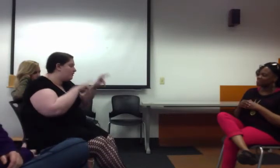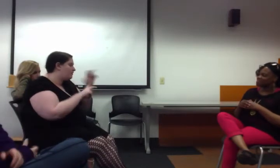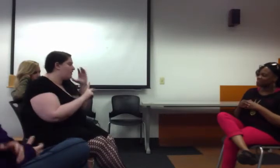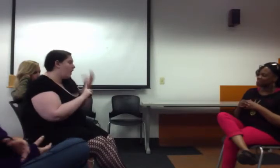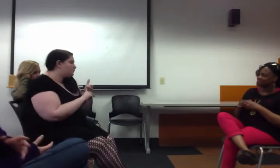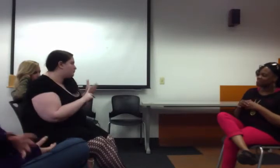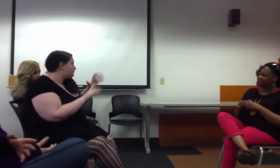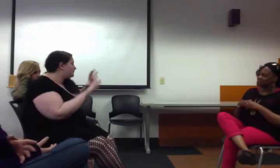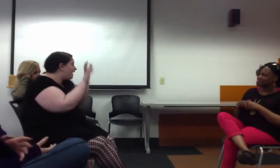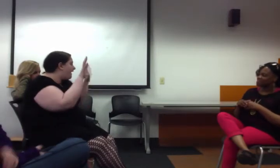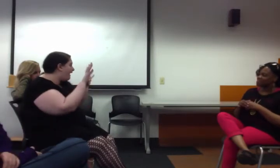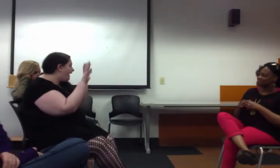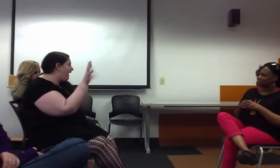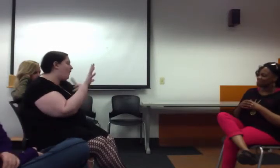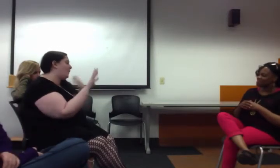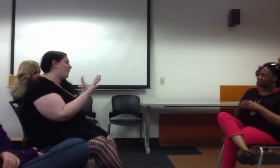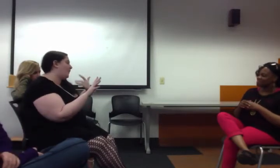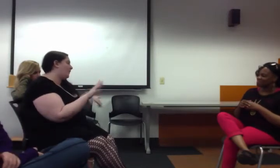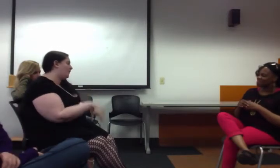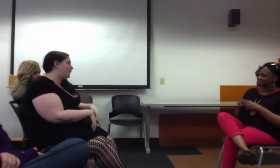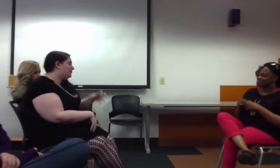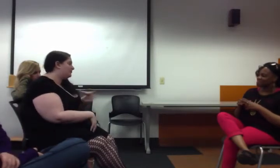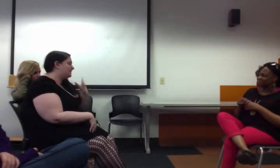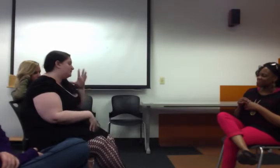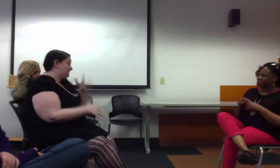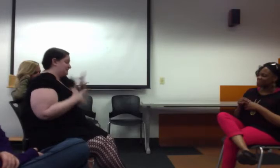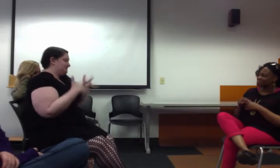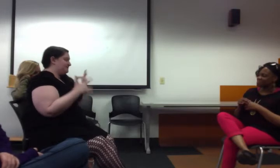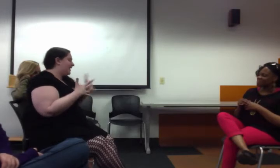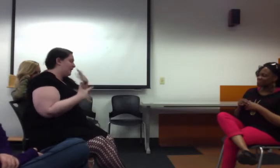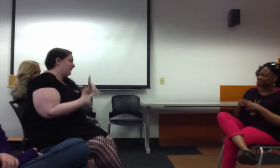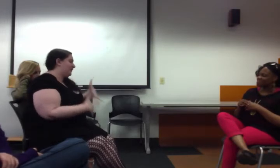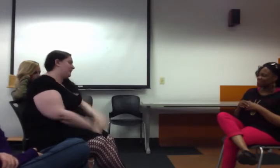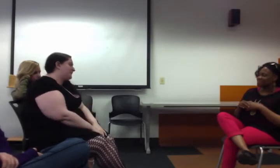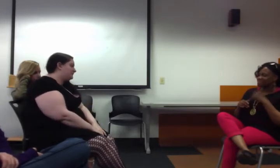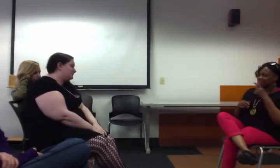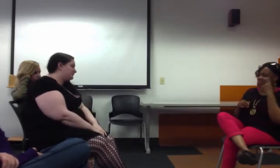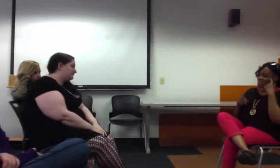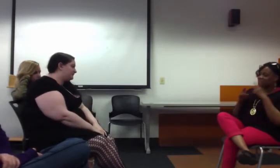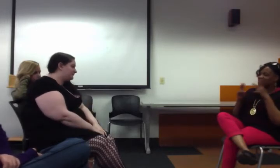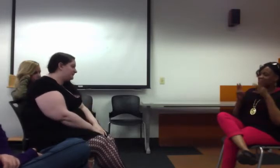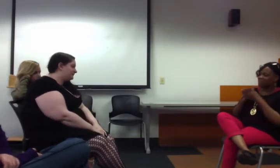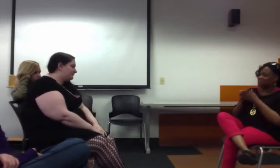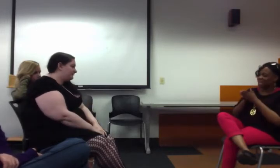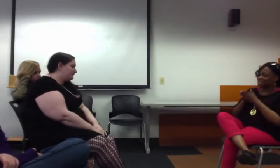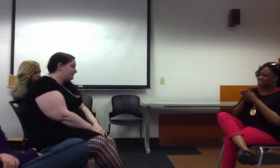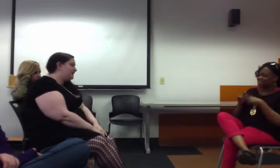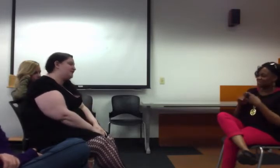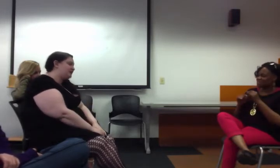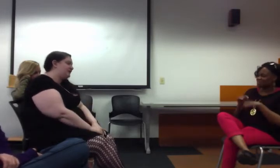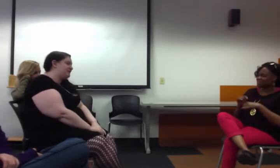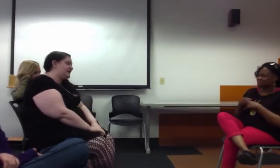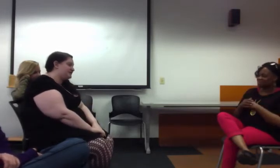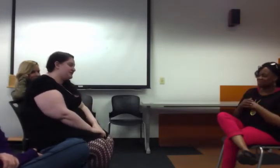it's something they've never experienced and they get so excited. So for me, that's one of my favorite things. I can tell you're very passionate about